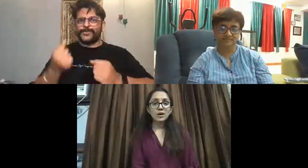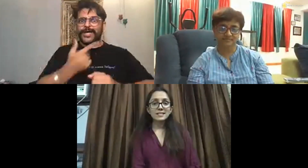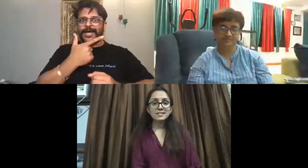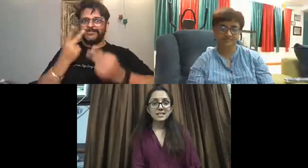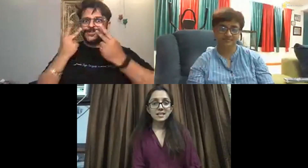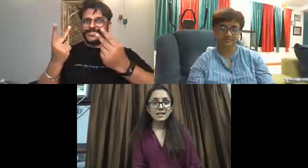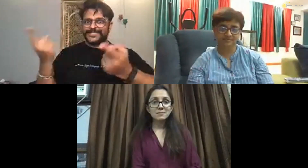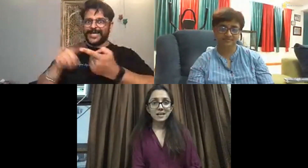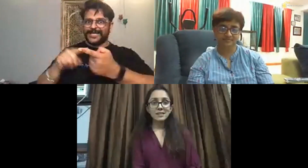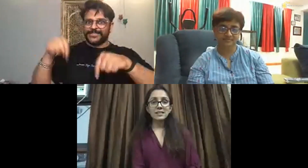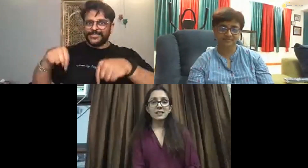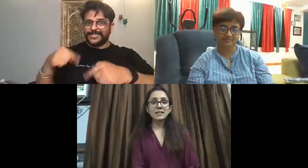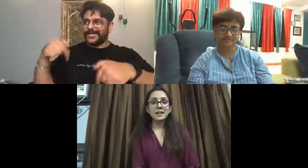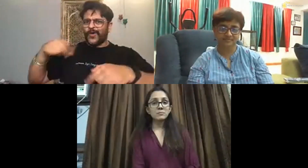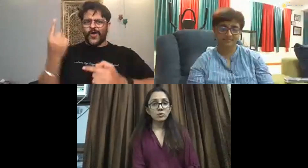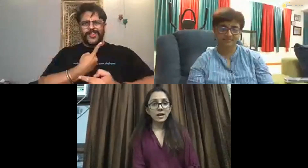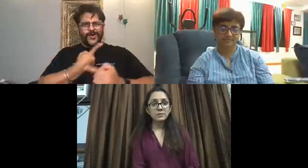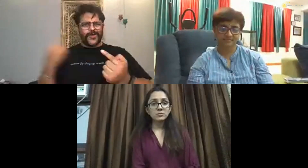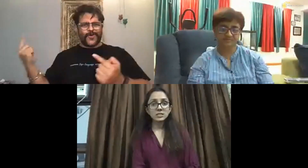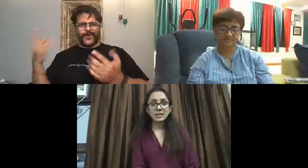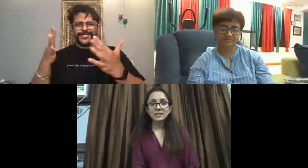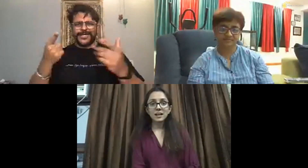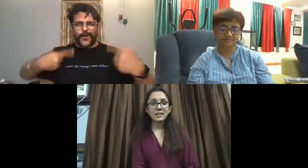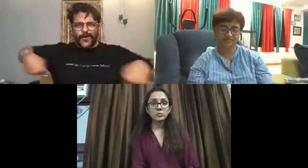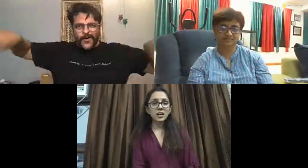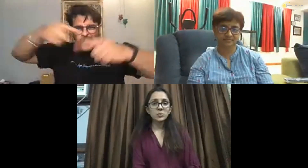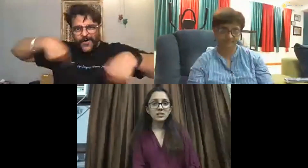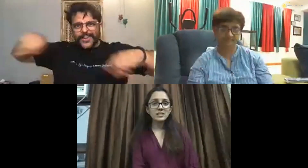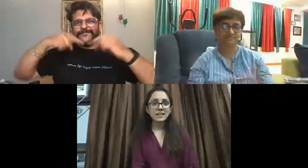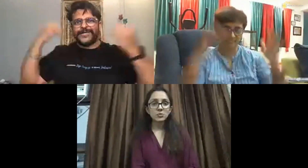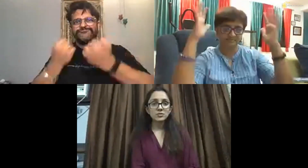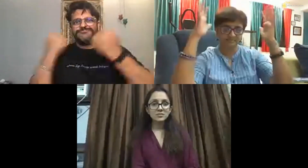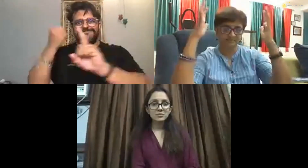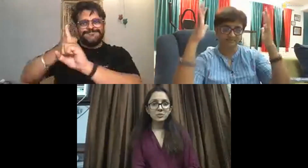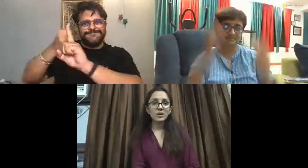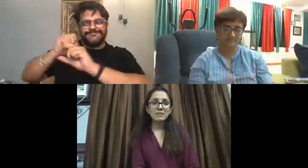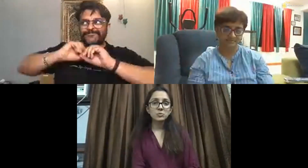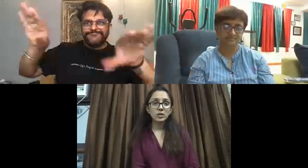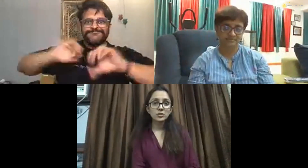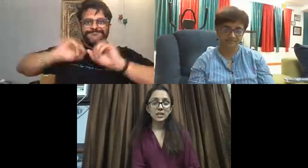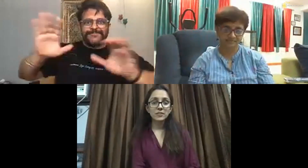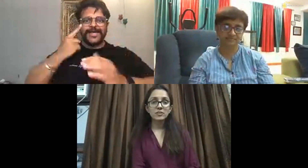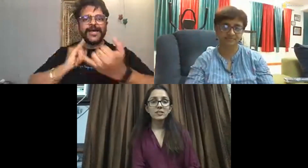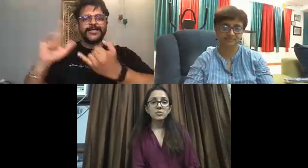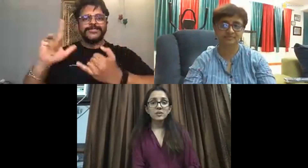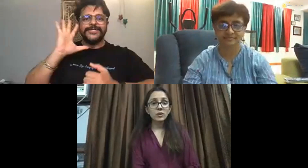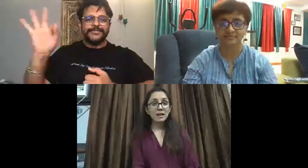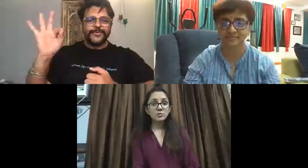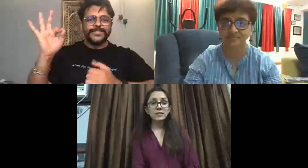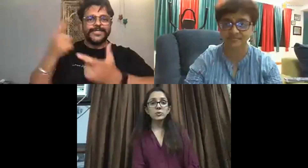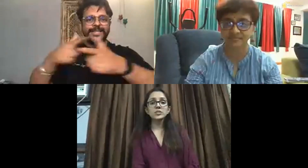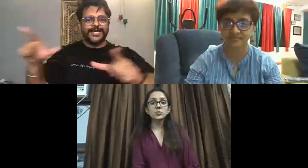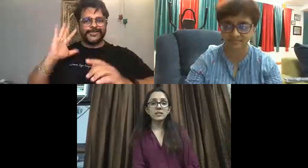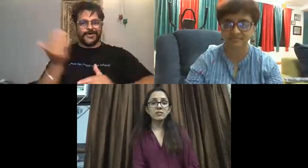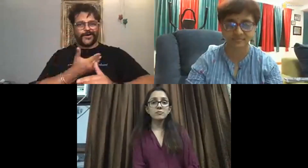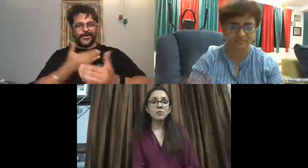So I see that expanding, and I am so happy to see that. We can't work in silos. We all have to work together. We all have to